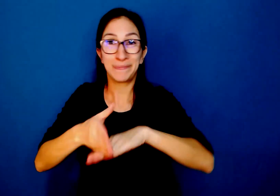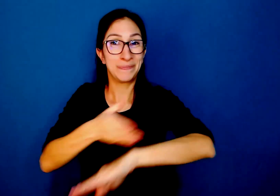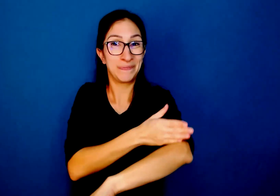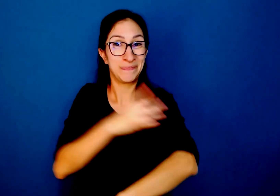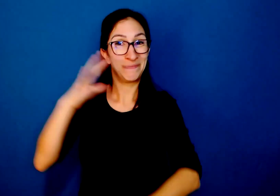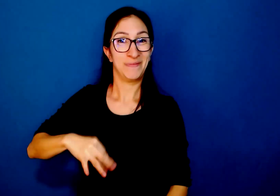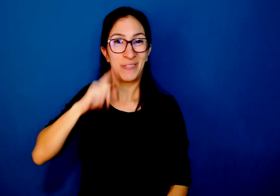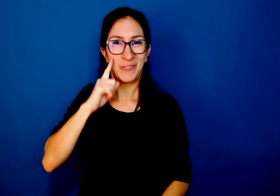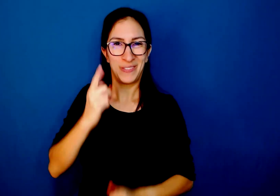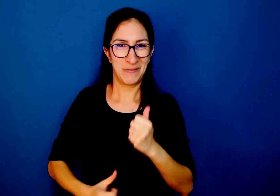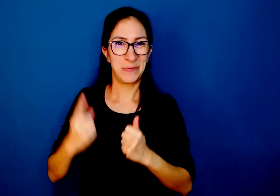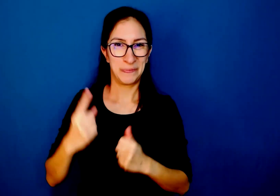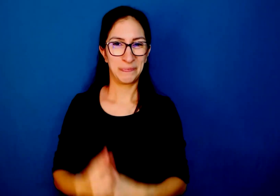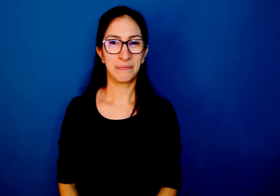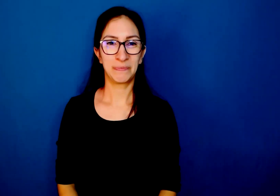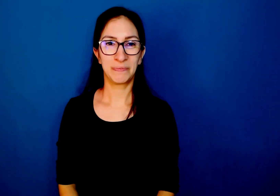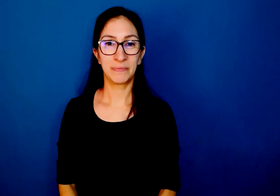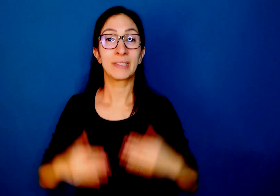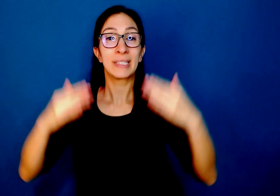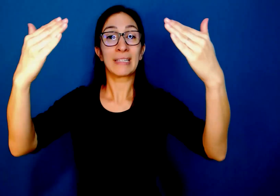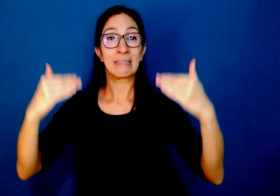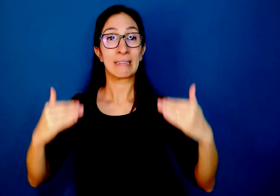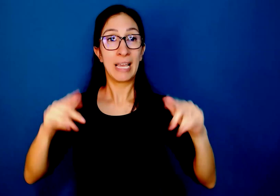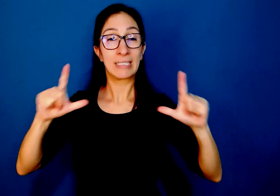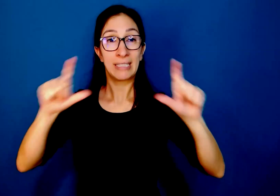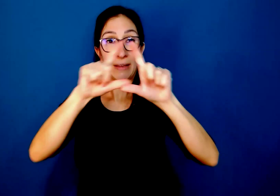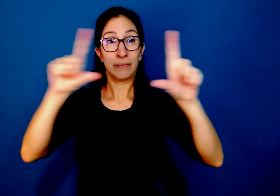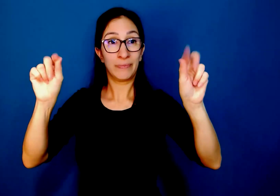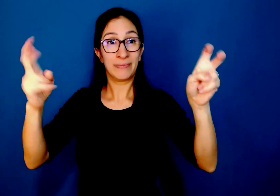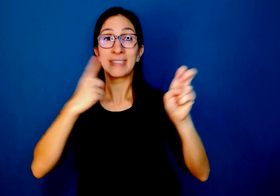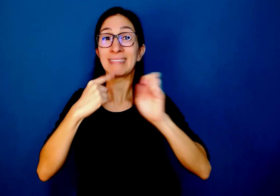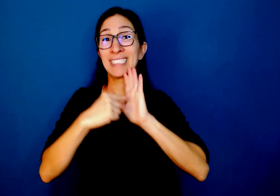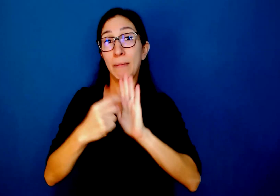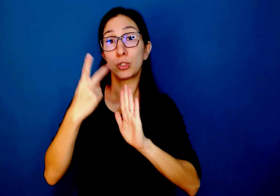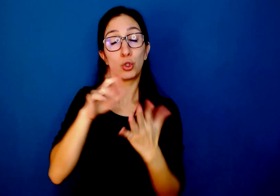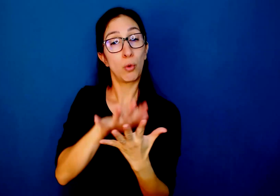On our next slide, we have the heading Example 2 Contrast and the text